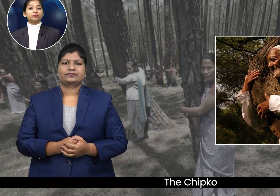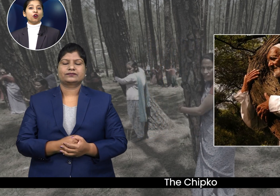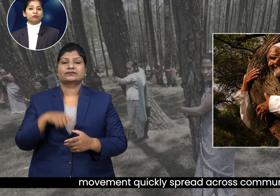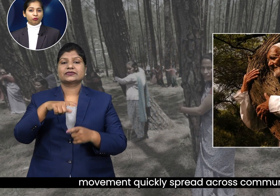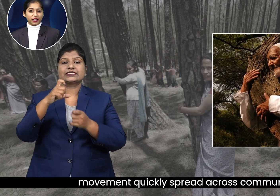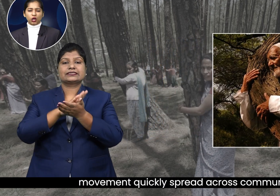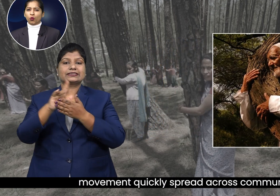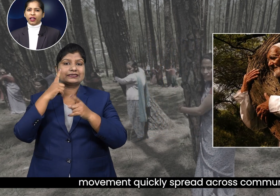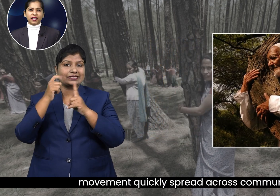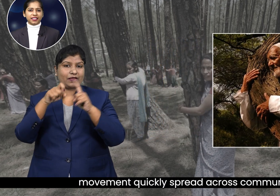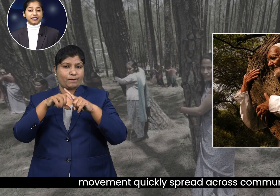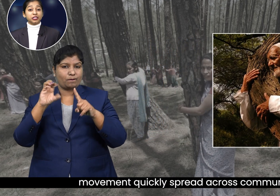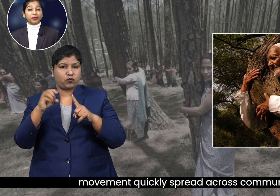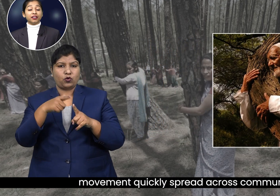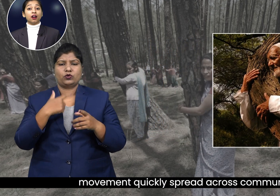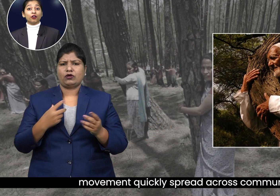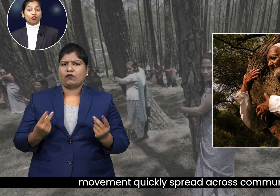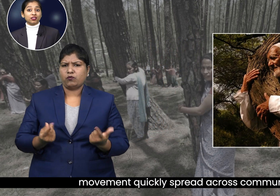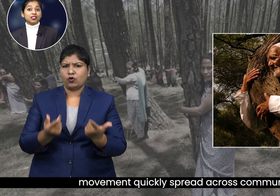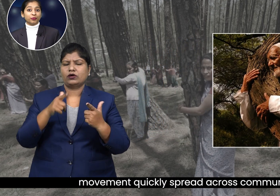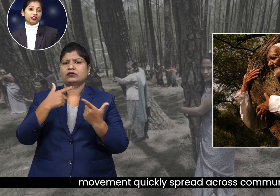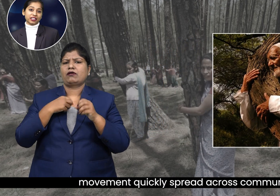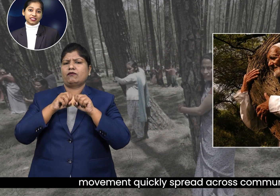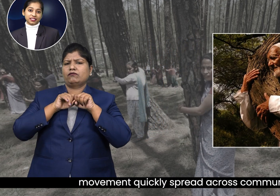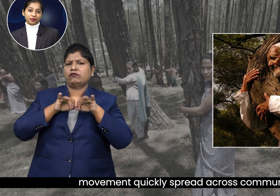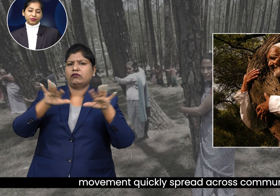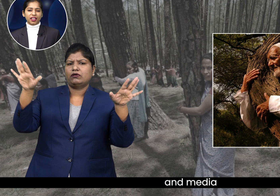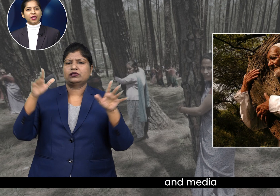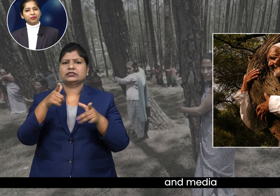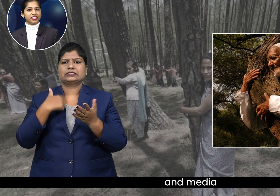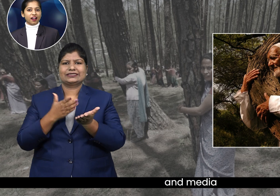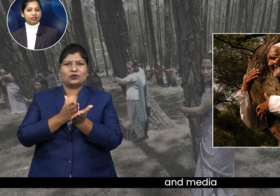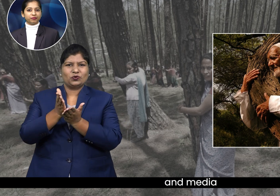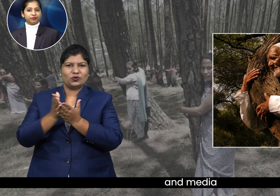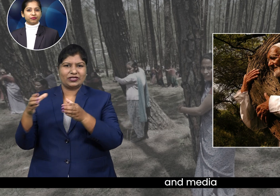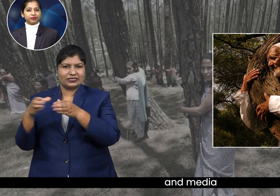The Chipko movement quickly spread across communities